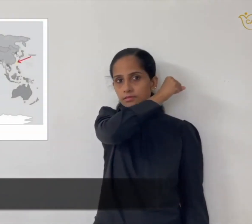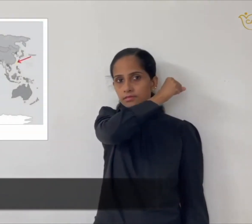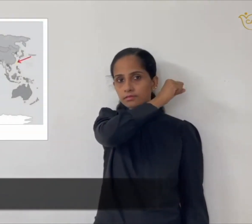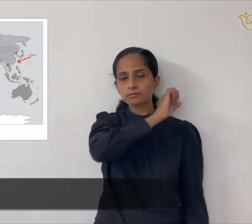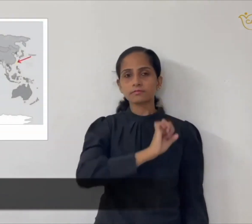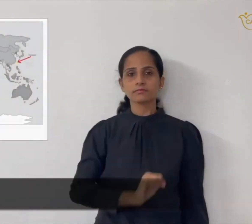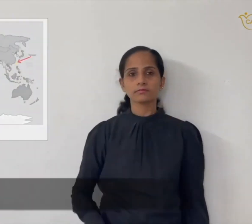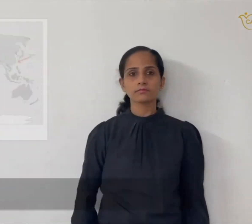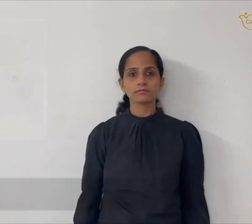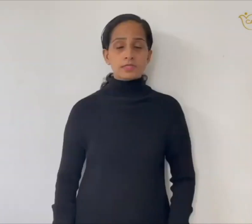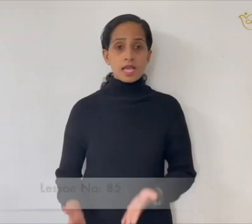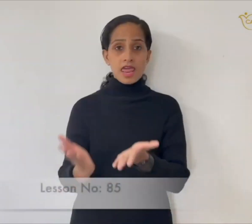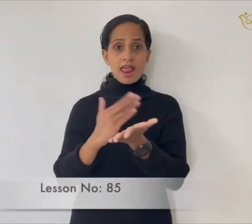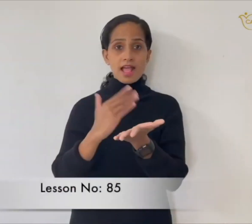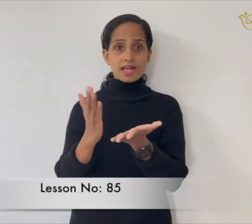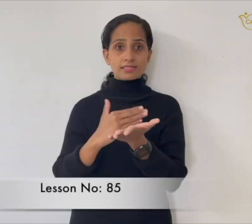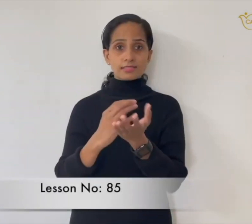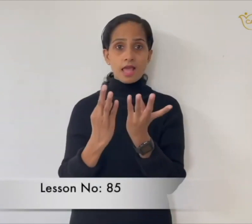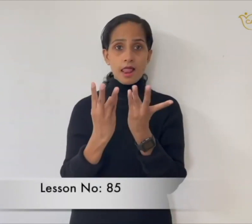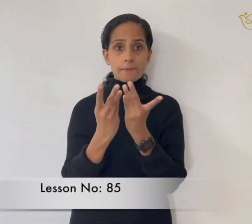Taiwan. Lesson number